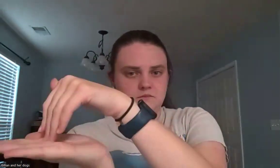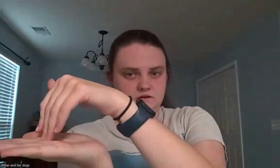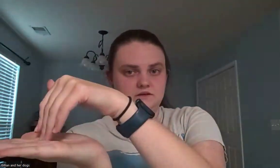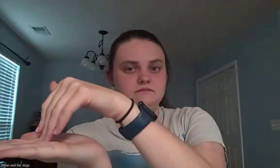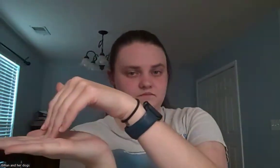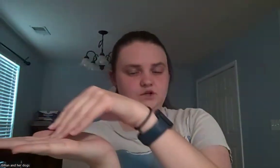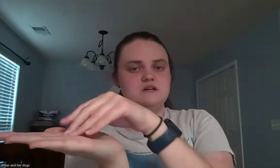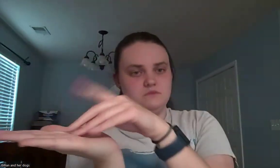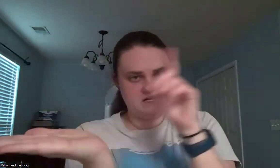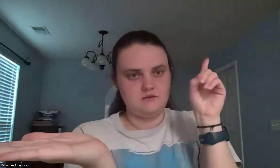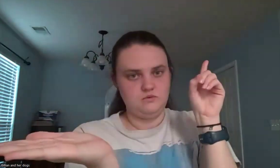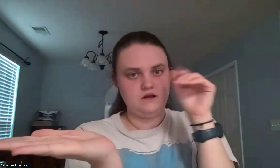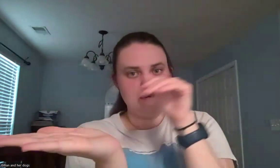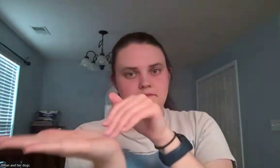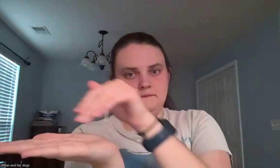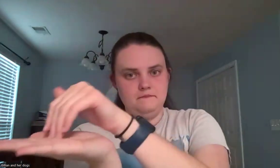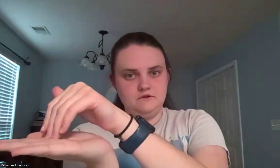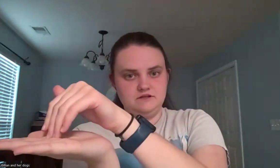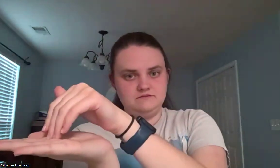1,000,000. You double tap. 1,000,000.